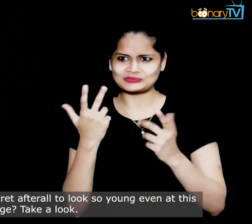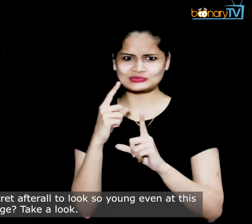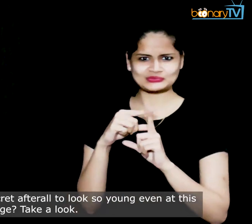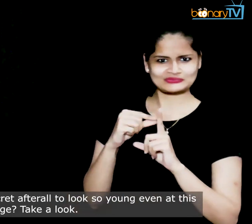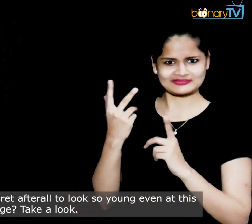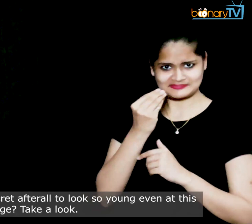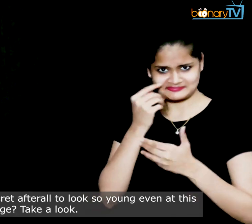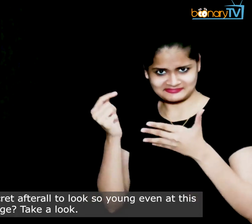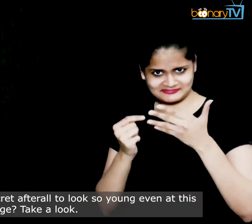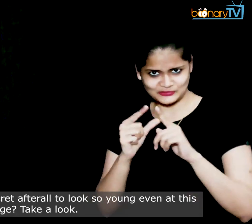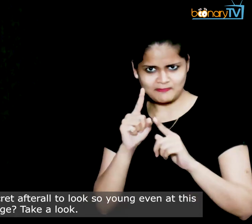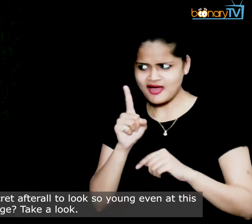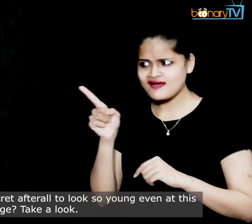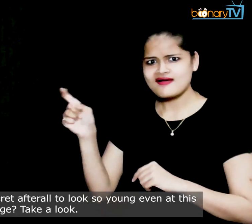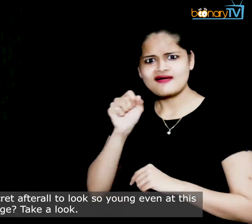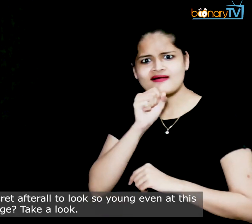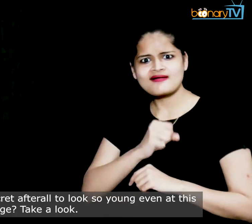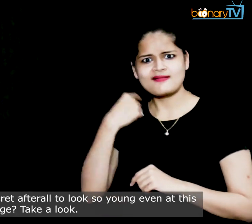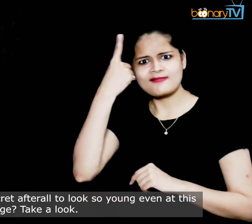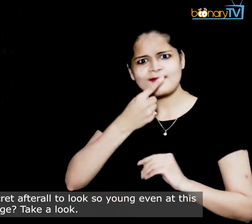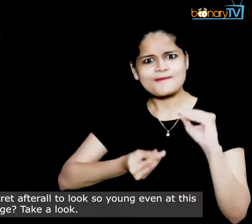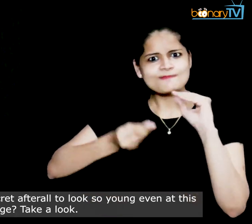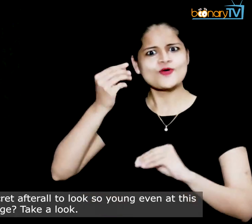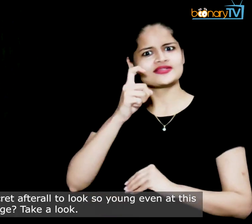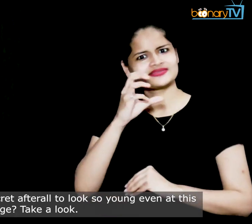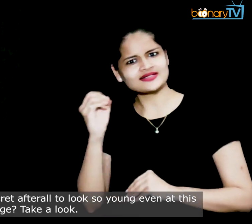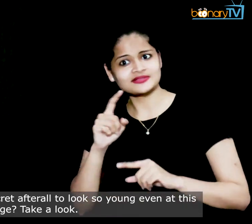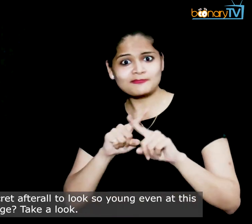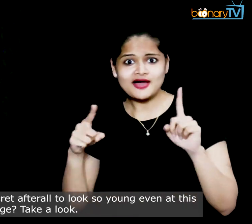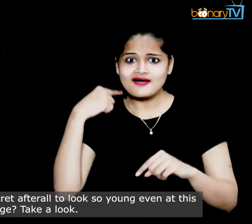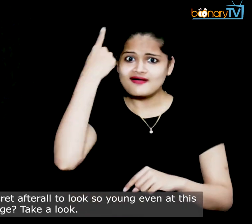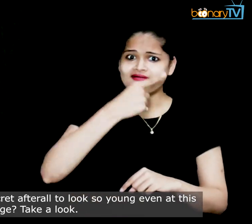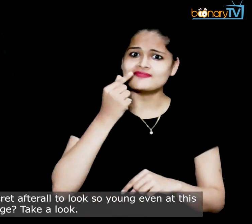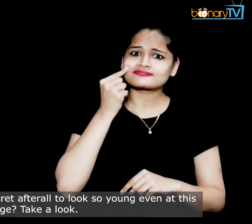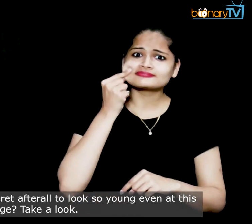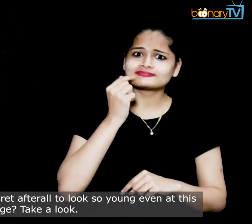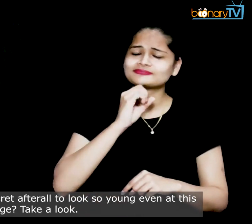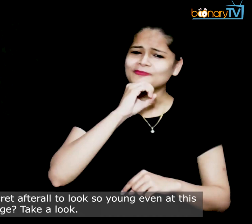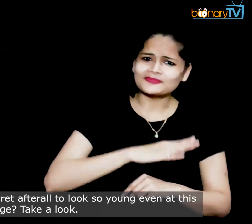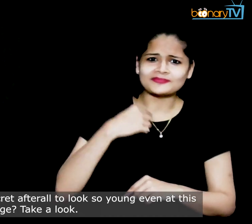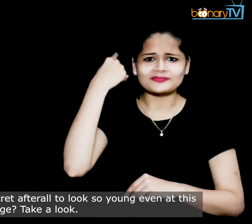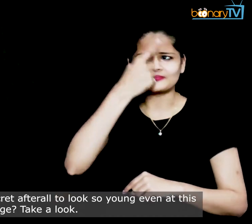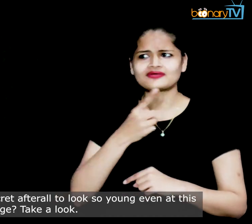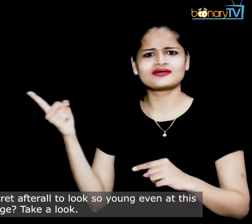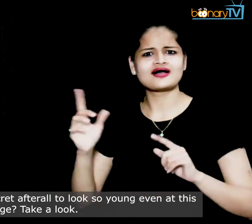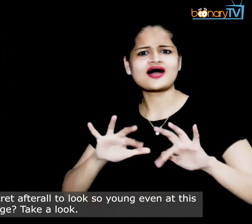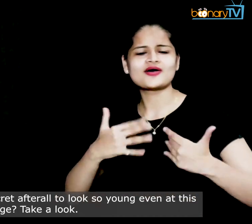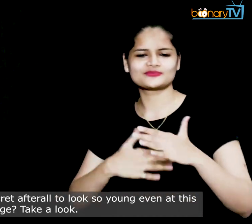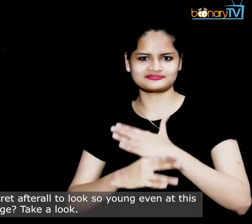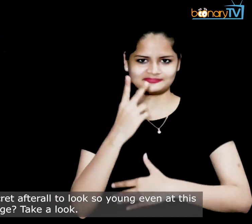secret after all to look so young even at this age take